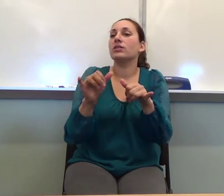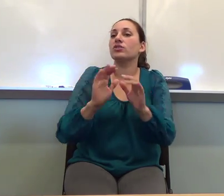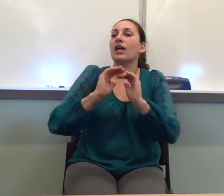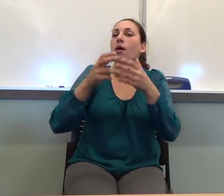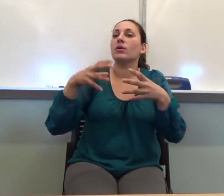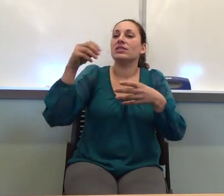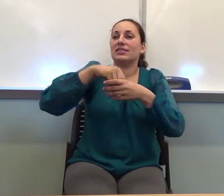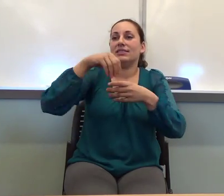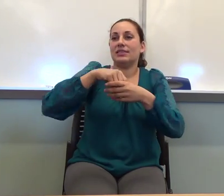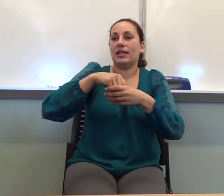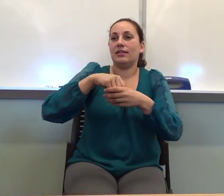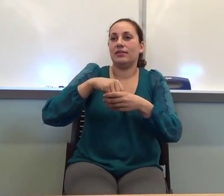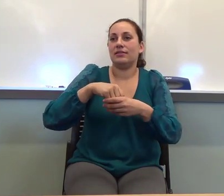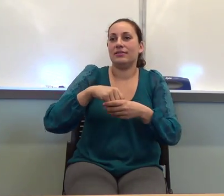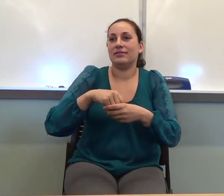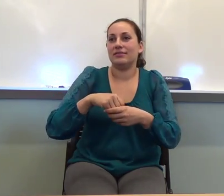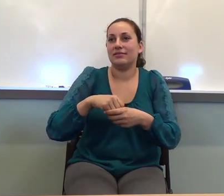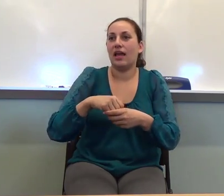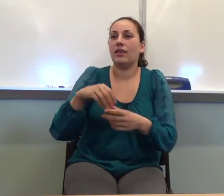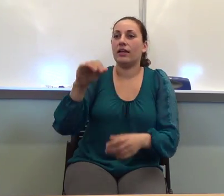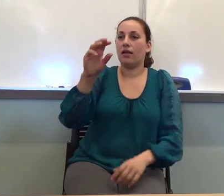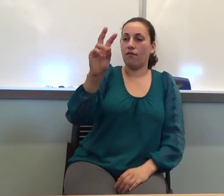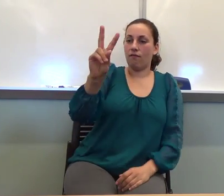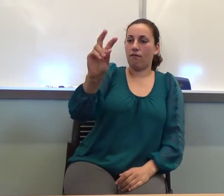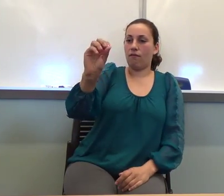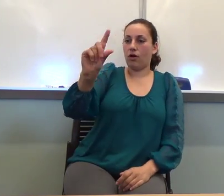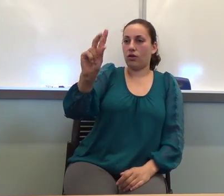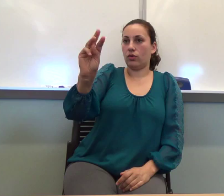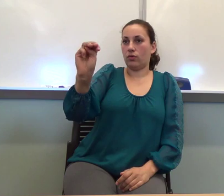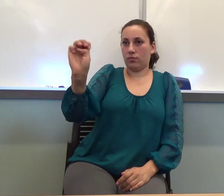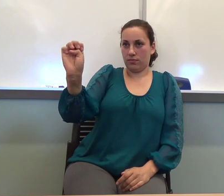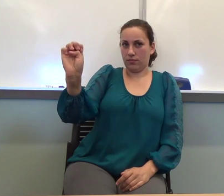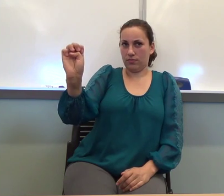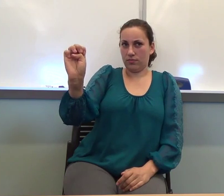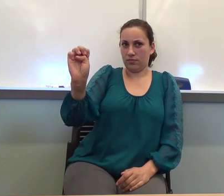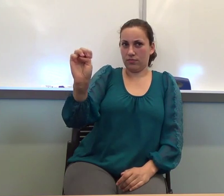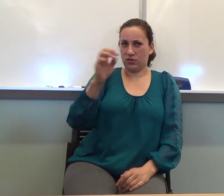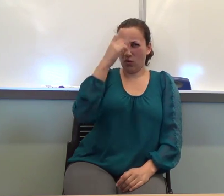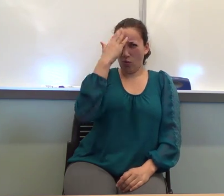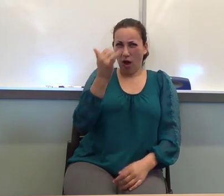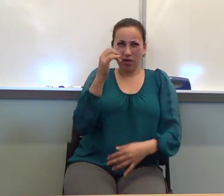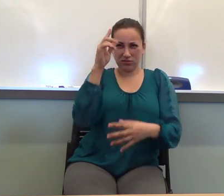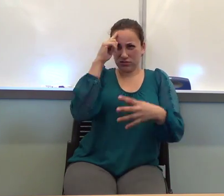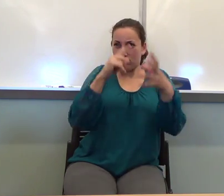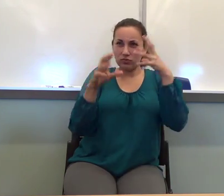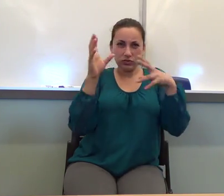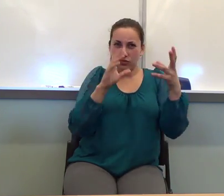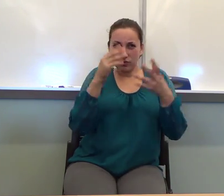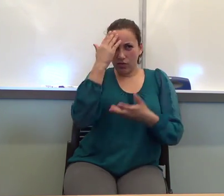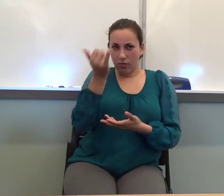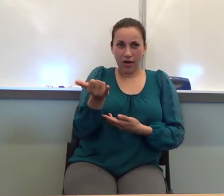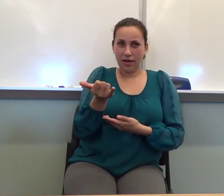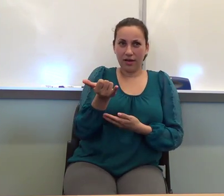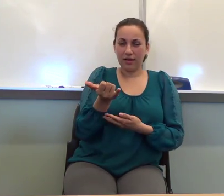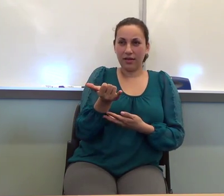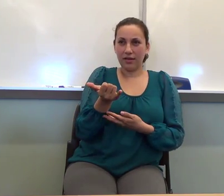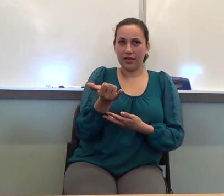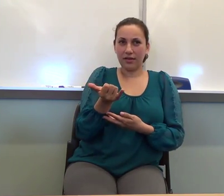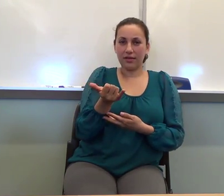exists come here and spend their life in confusion. They say, why are you doing things that are so confusing? You know? We'll get to a chapter